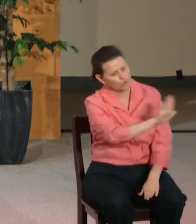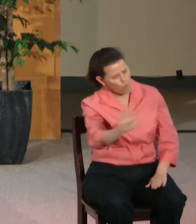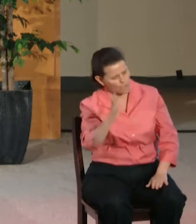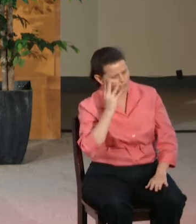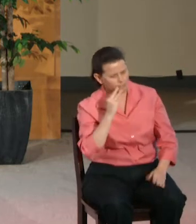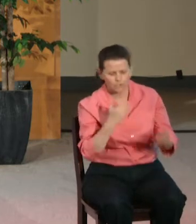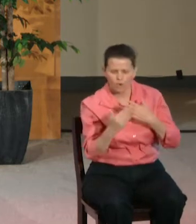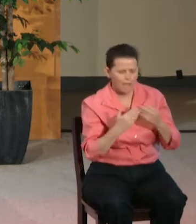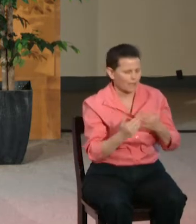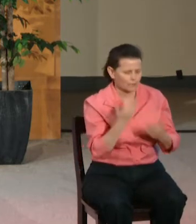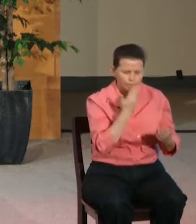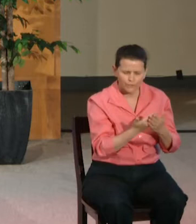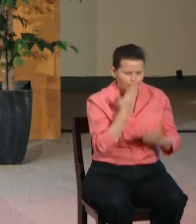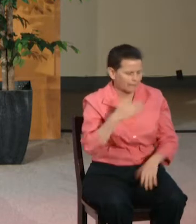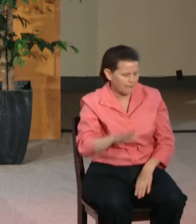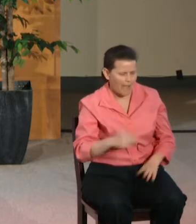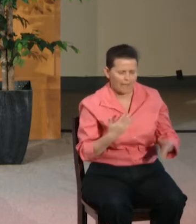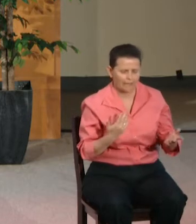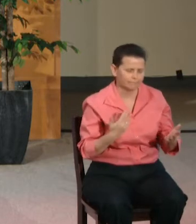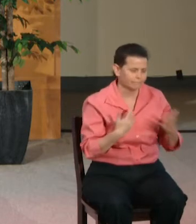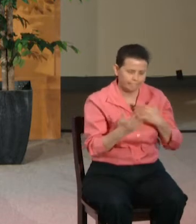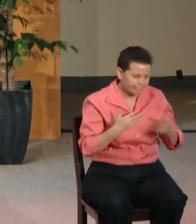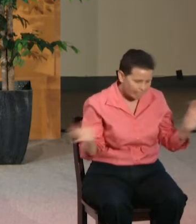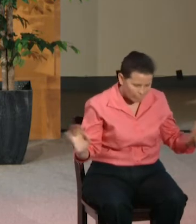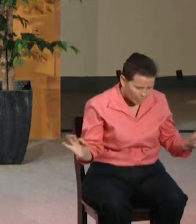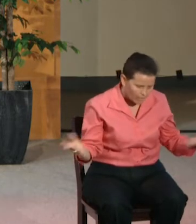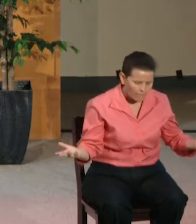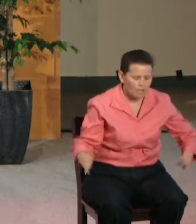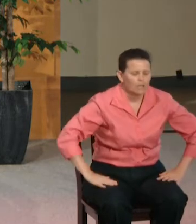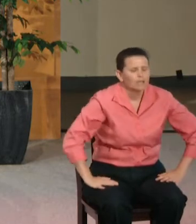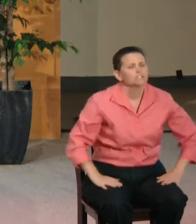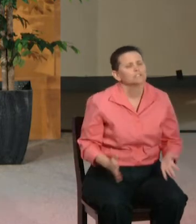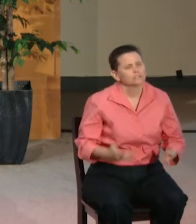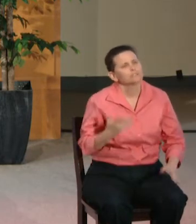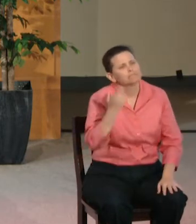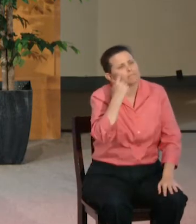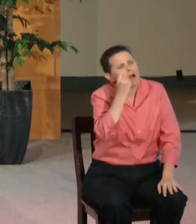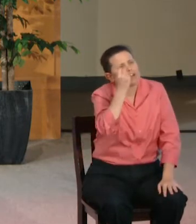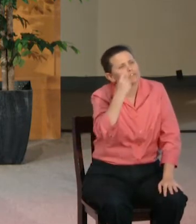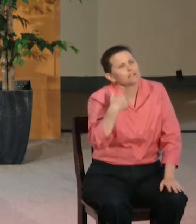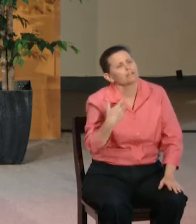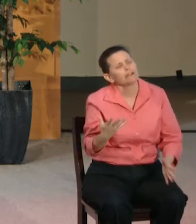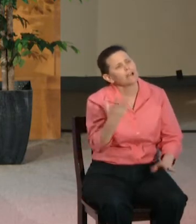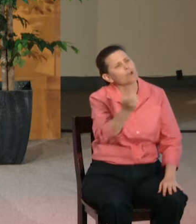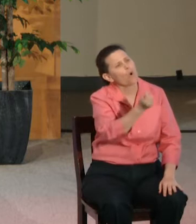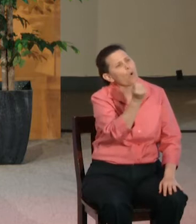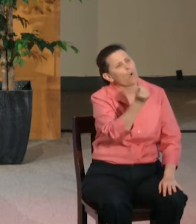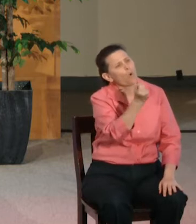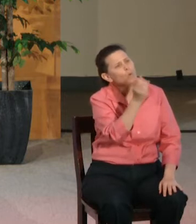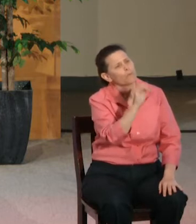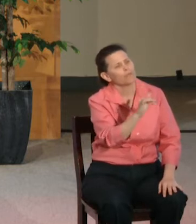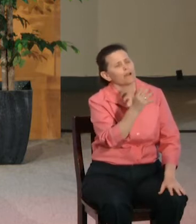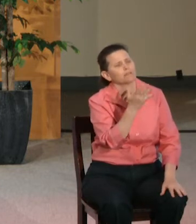minutes and through the course of the week and everything, take that with you. Just own it. Just don't try to fade it. Don't